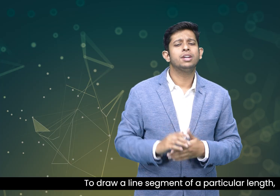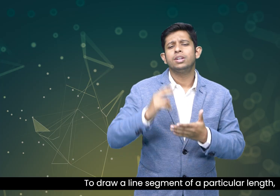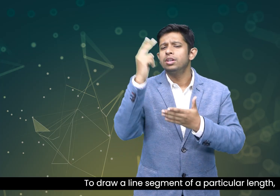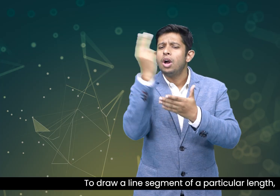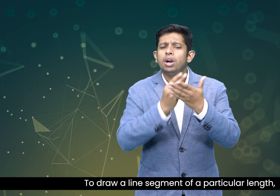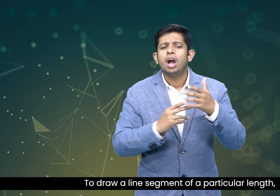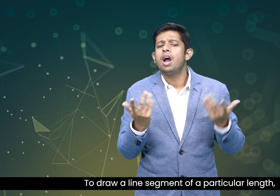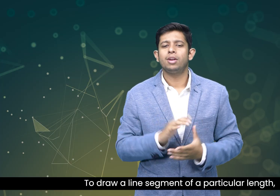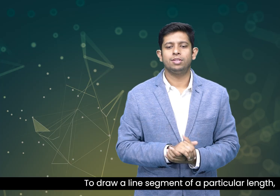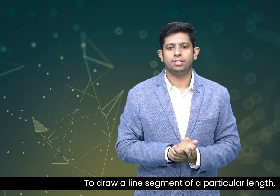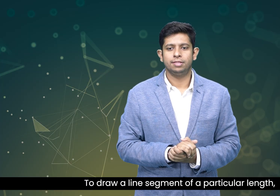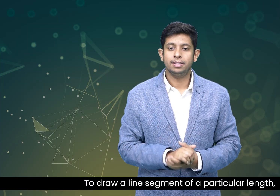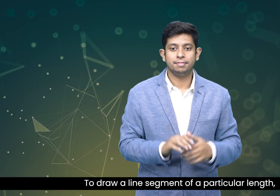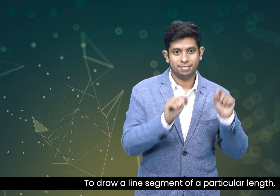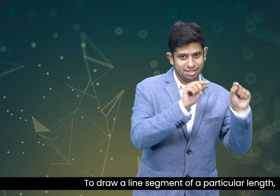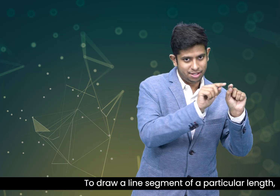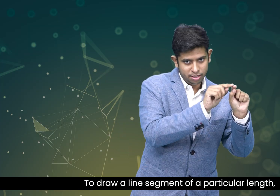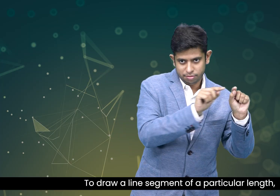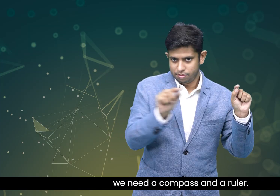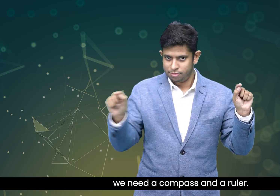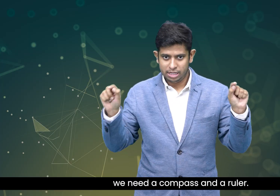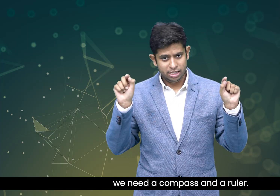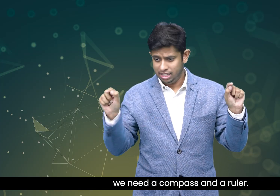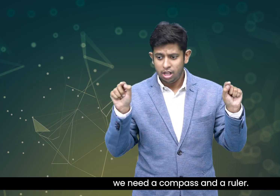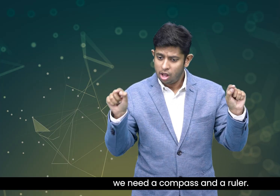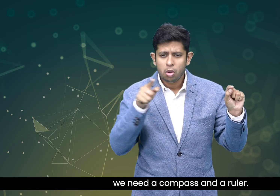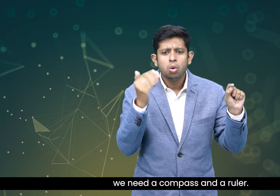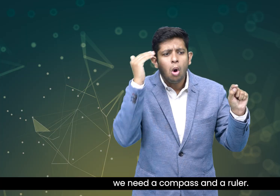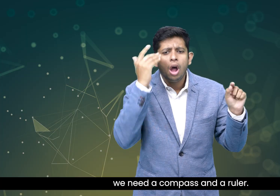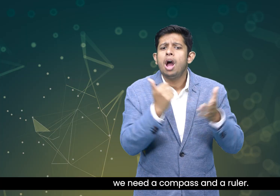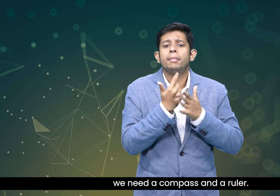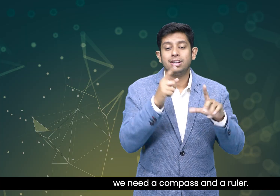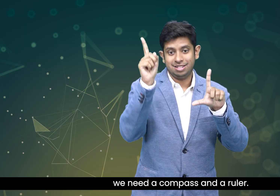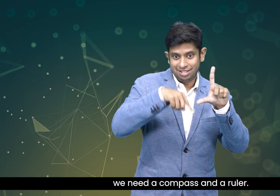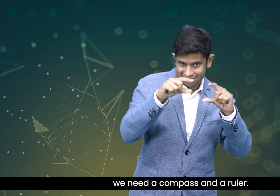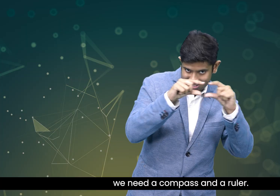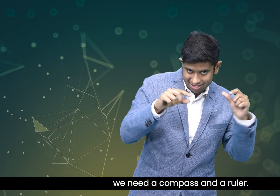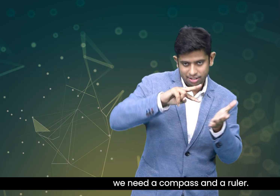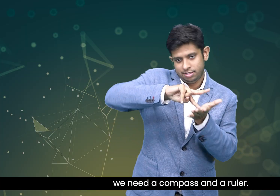To draw a line segment of a particular length, we need a compass and a ruler.